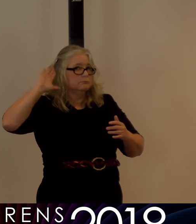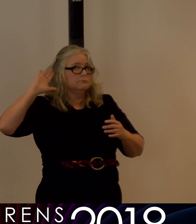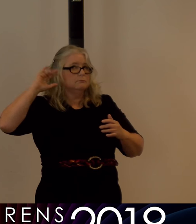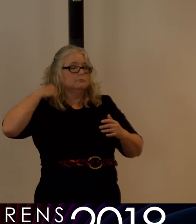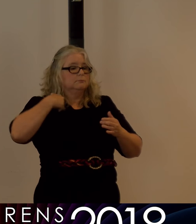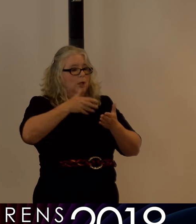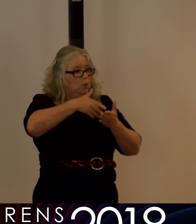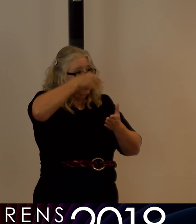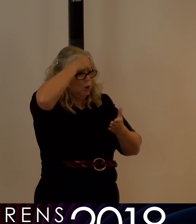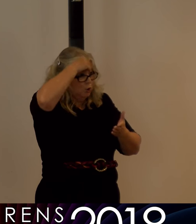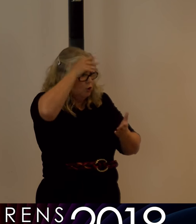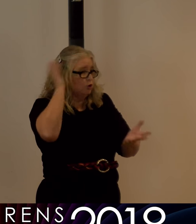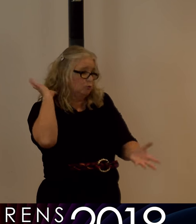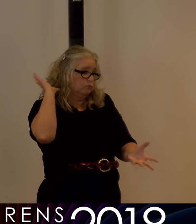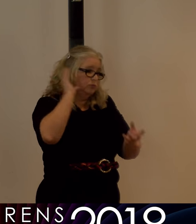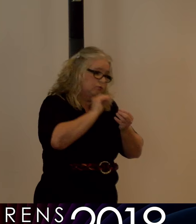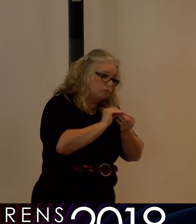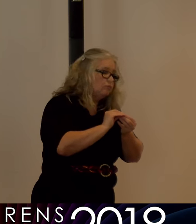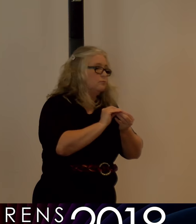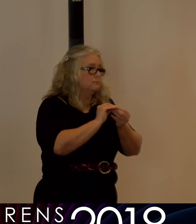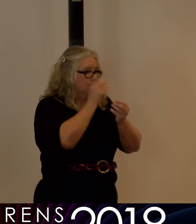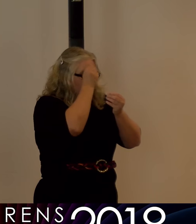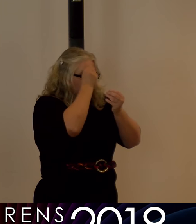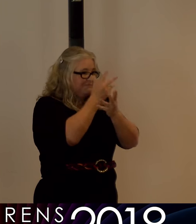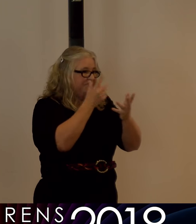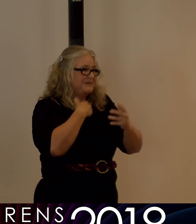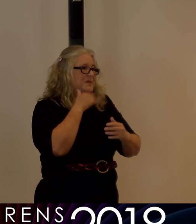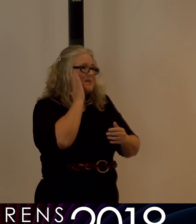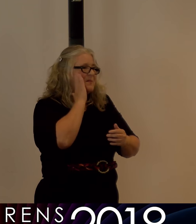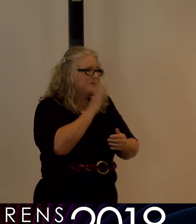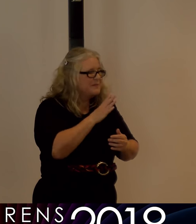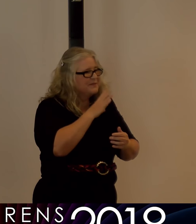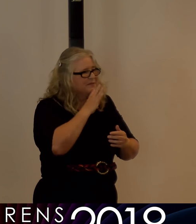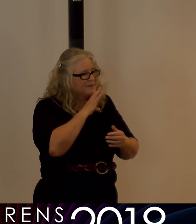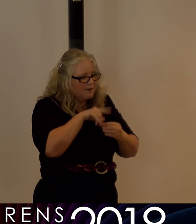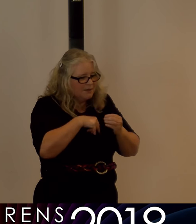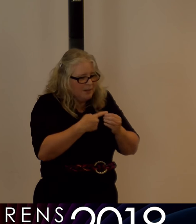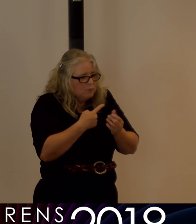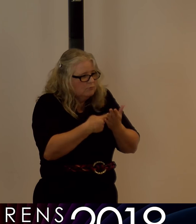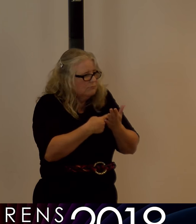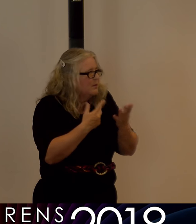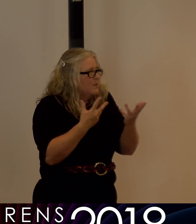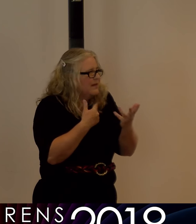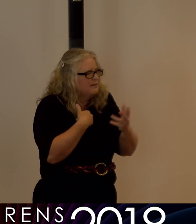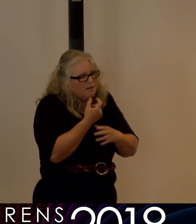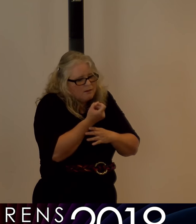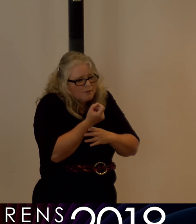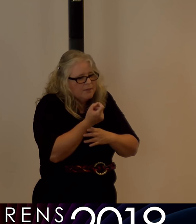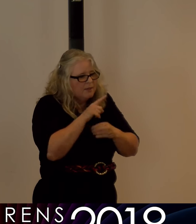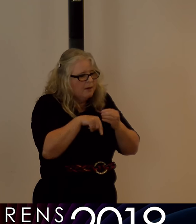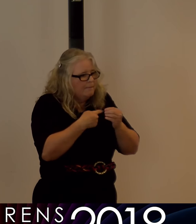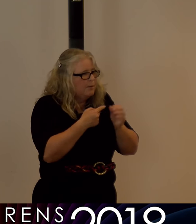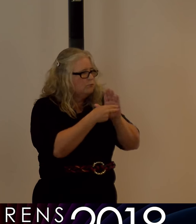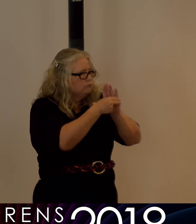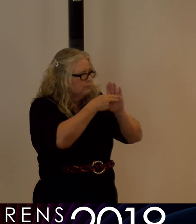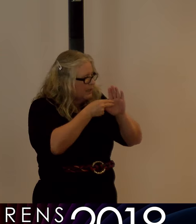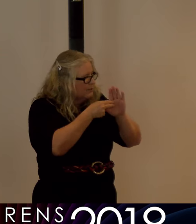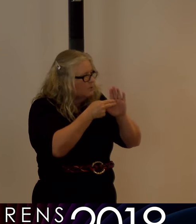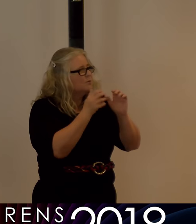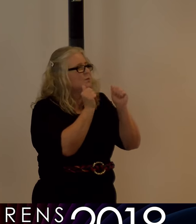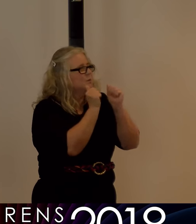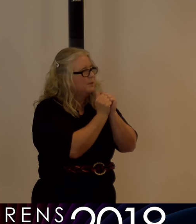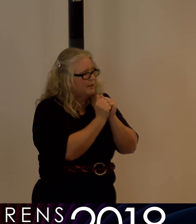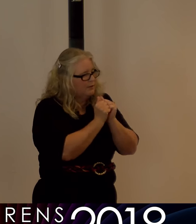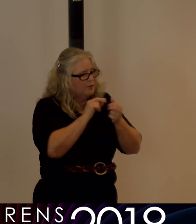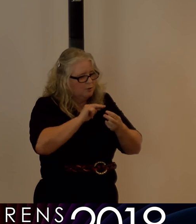condition back in 1981. I'm going to talk a little bit about the diagnosis, some genetics, and some research that is going